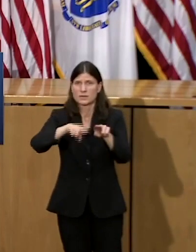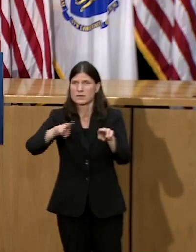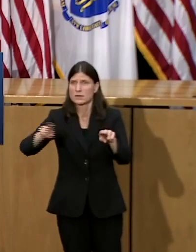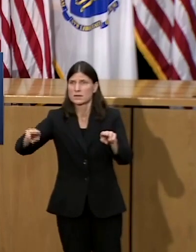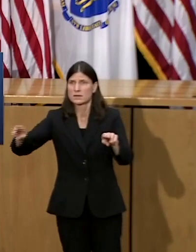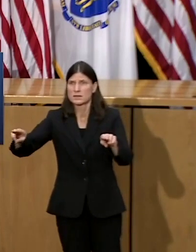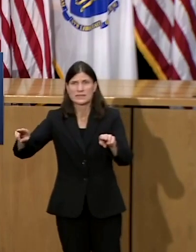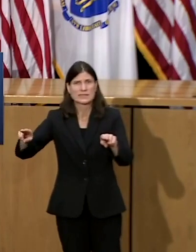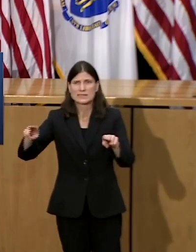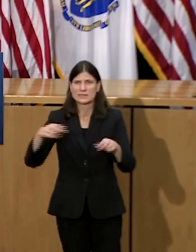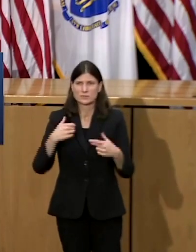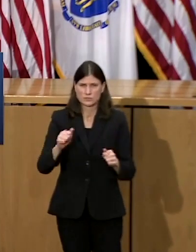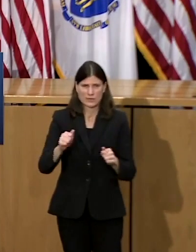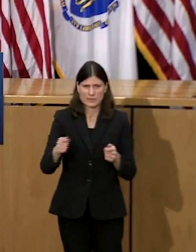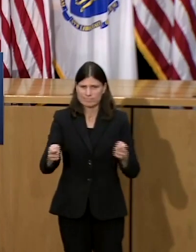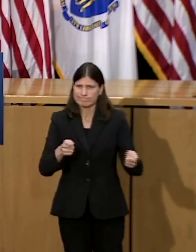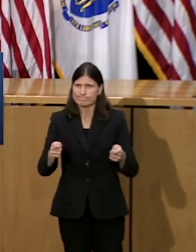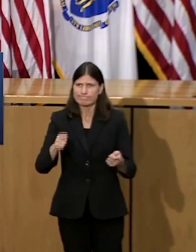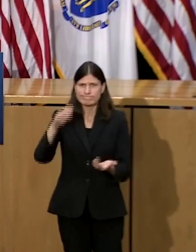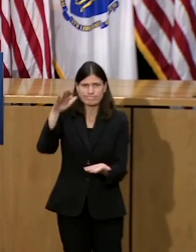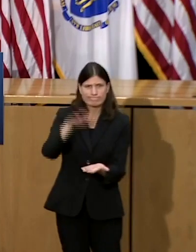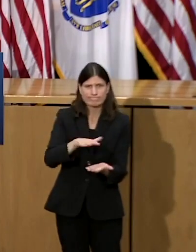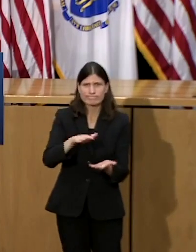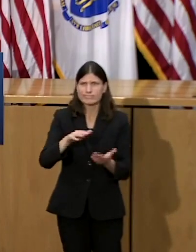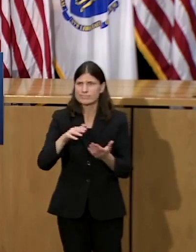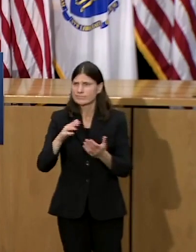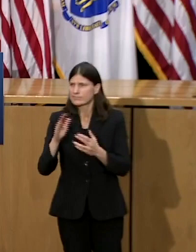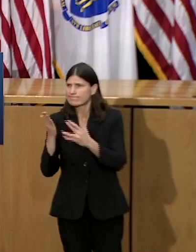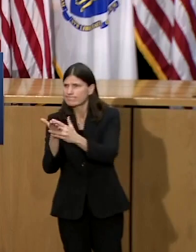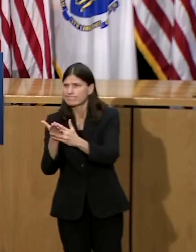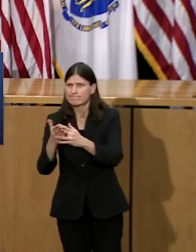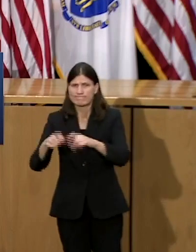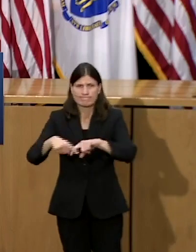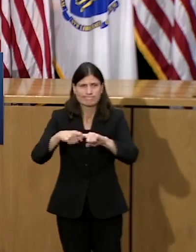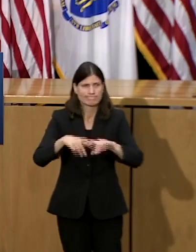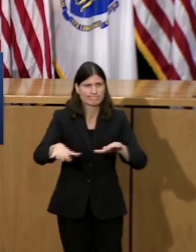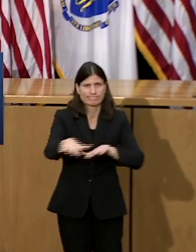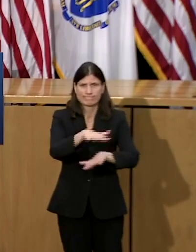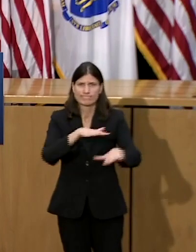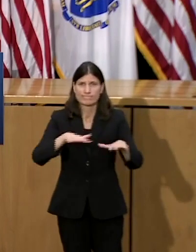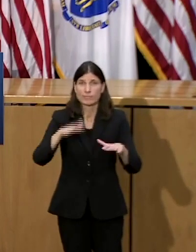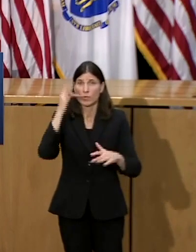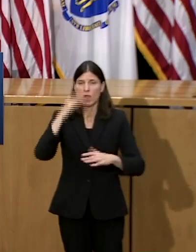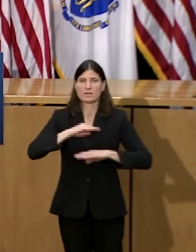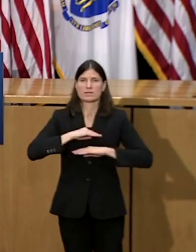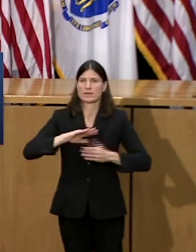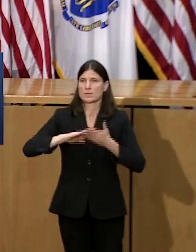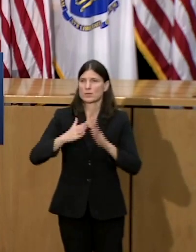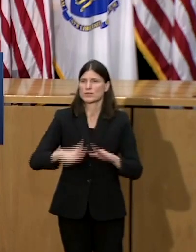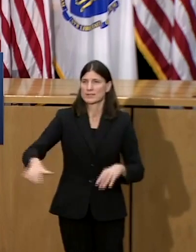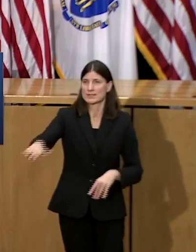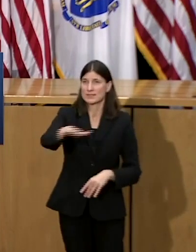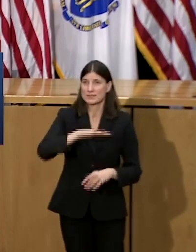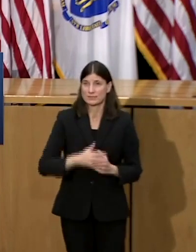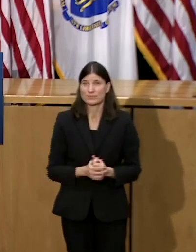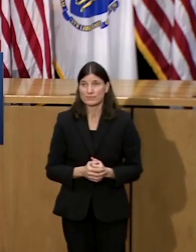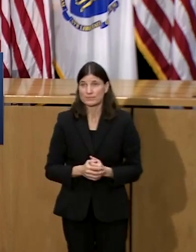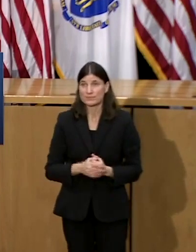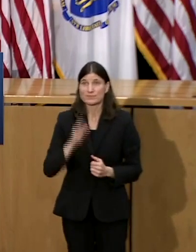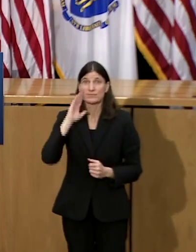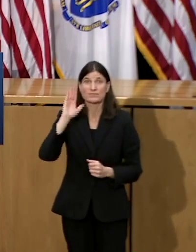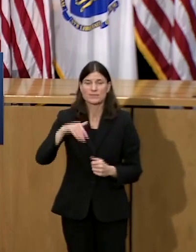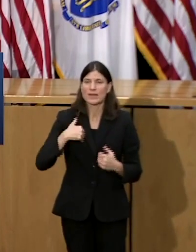all services that people need available when we need it. We certainly have a ton of resources and